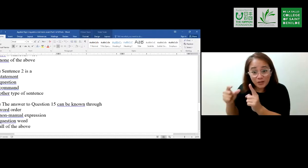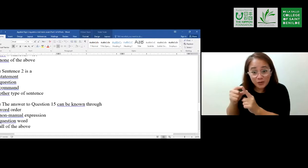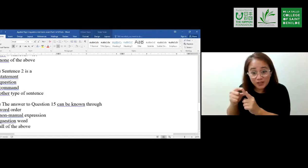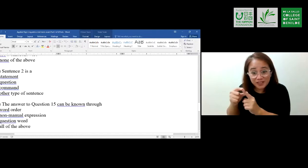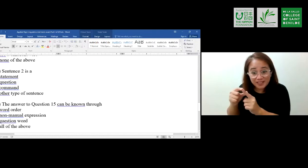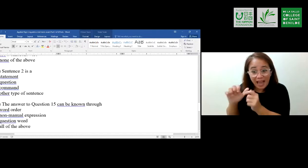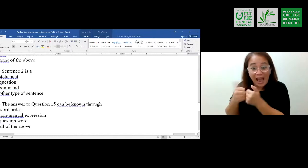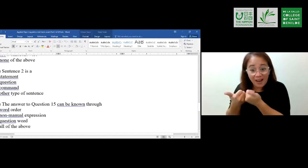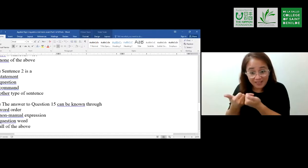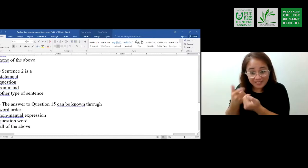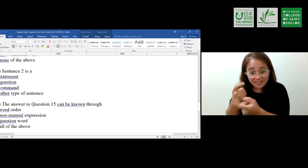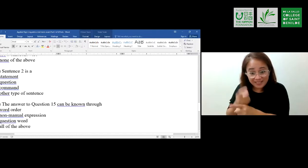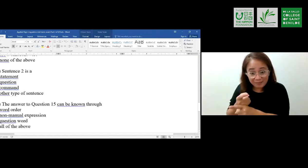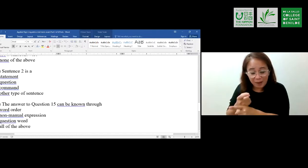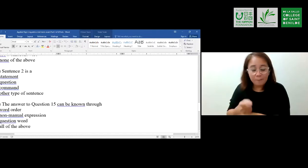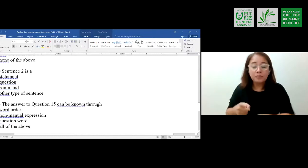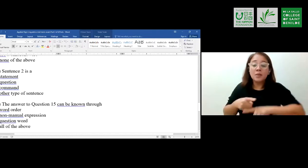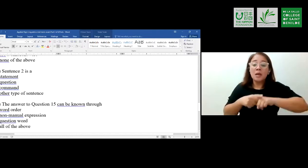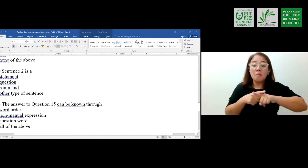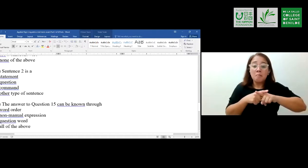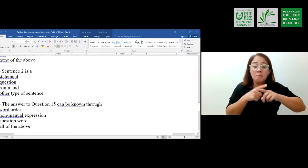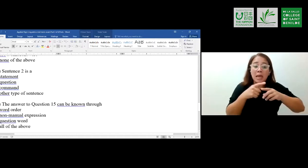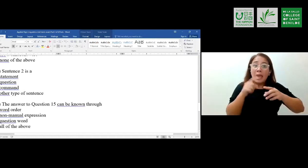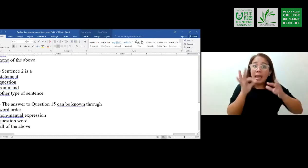So if you checked B and C,